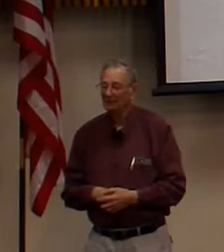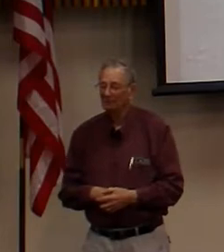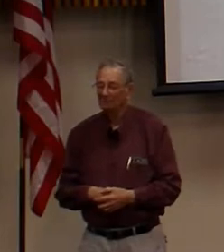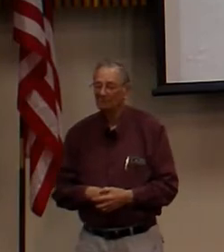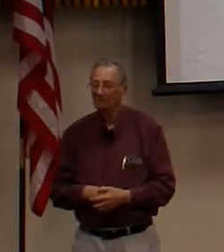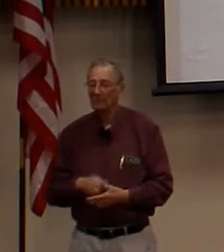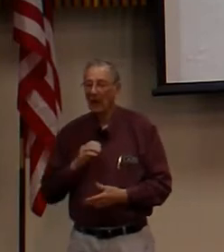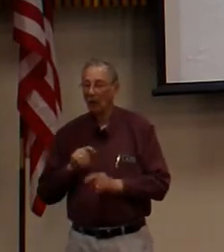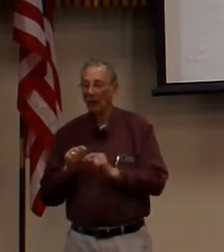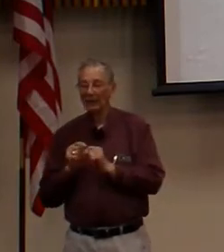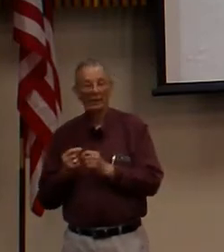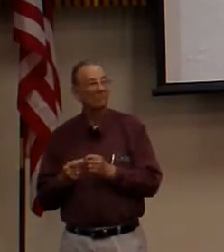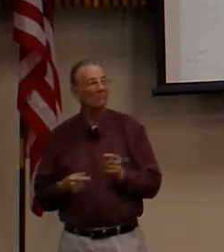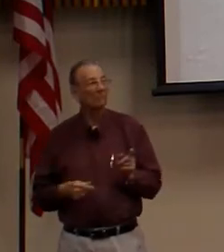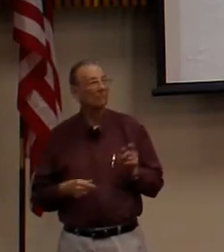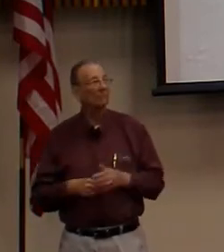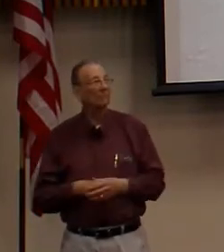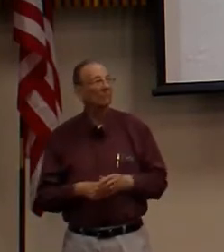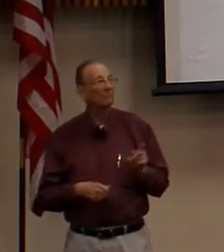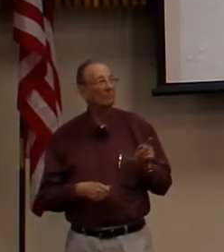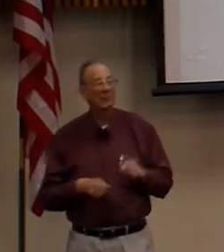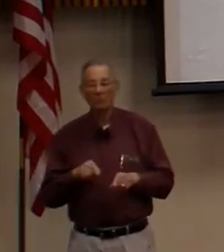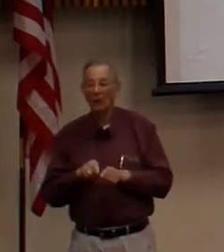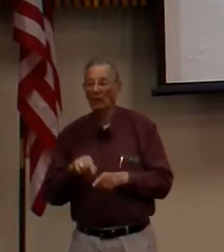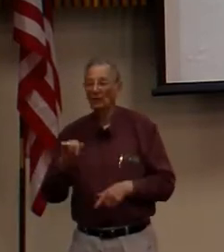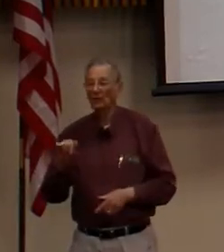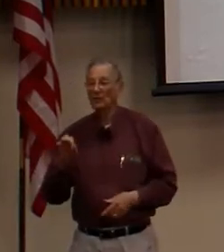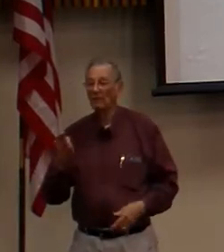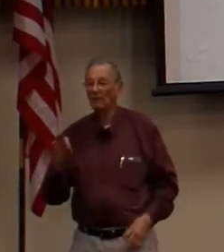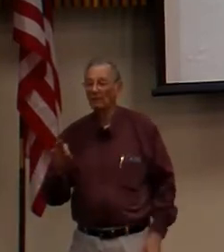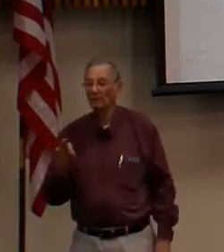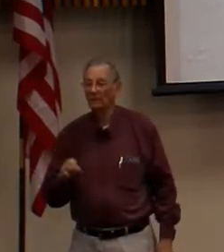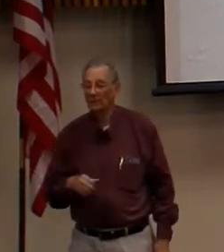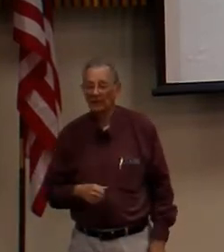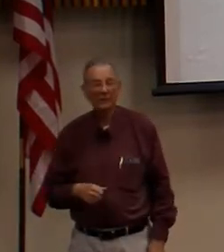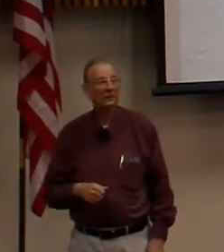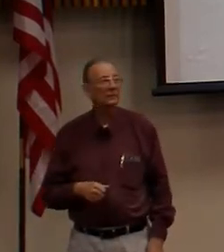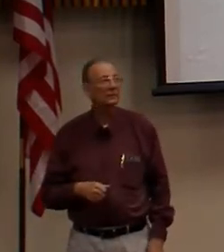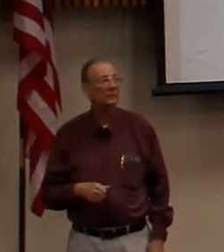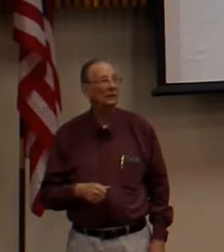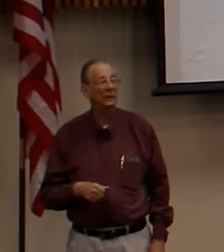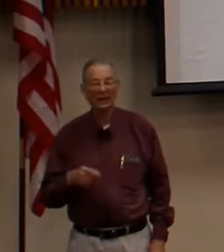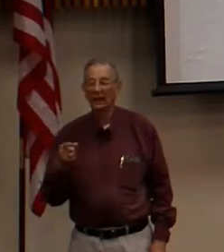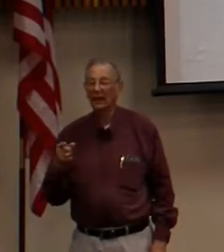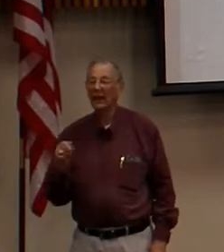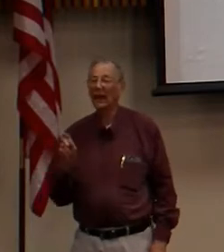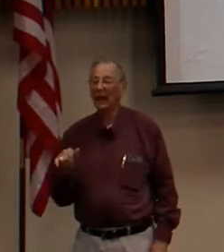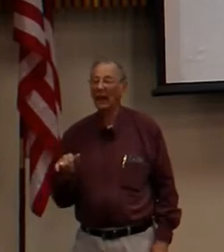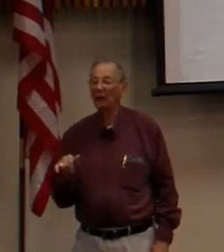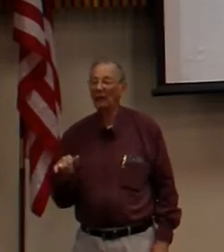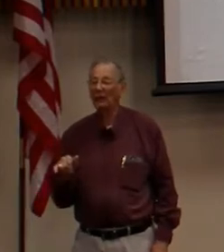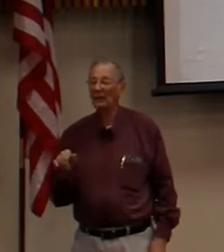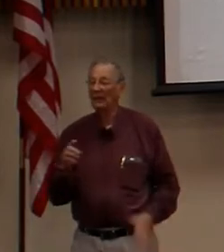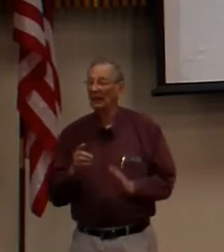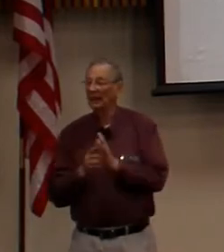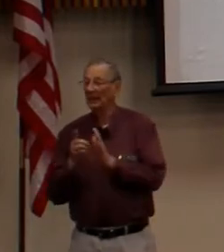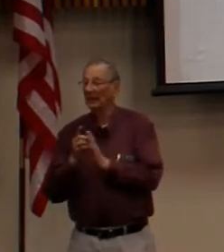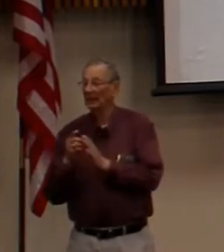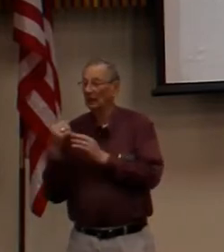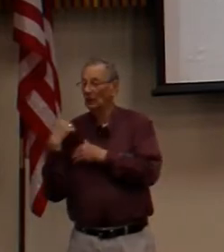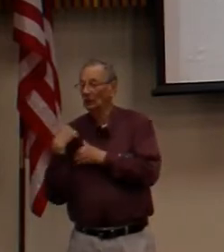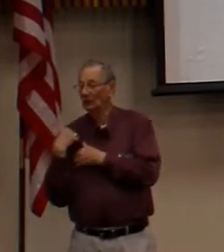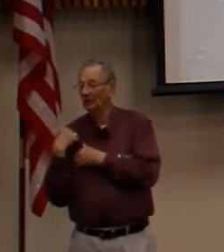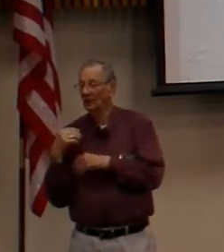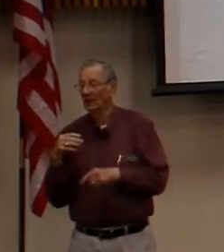is right here. This brother here is named Jeff. This is Jerry. He's the deacon in charge of